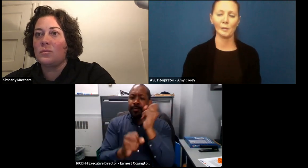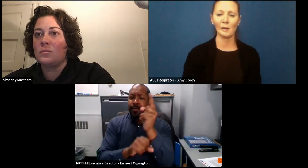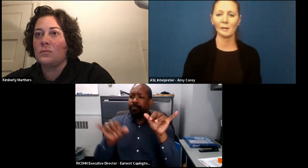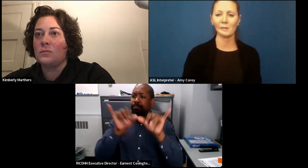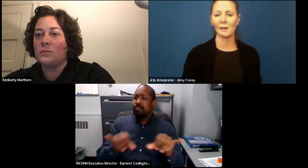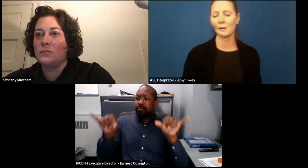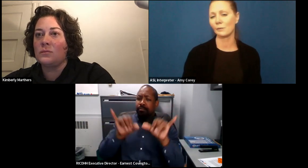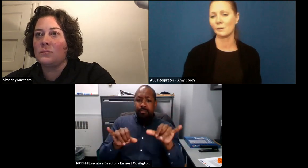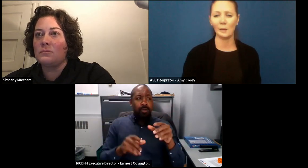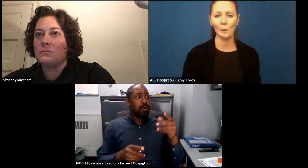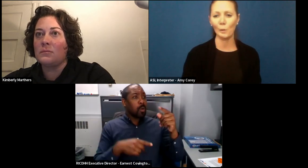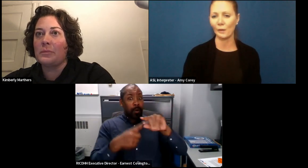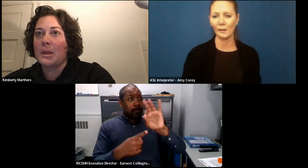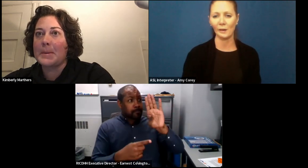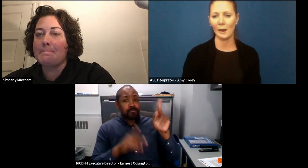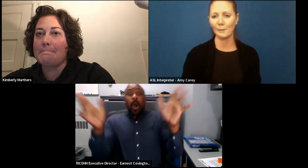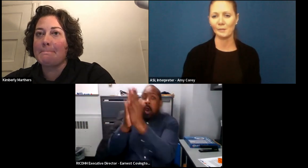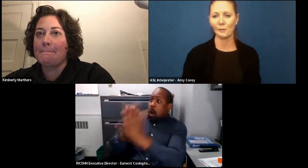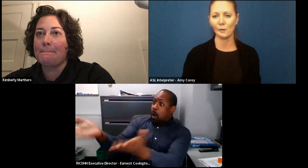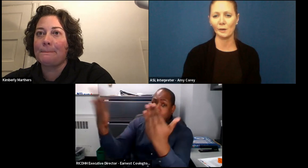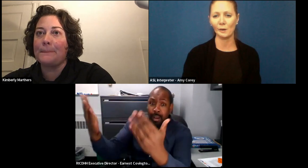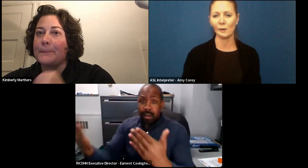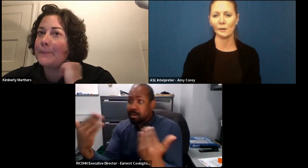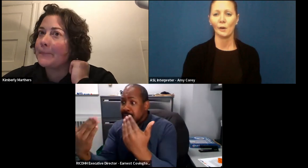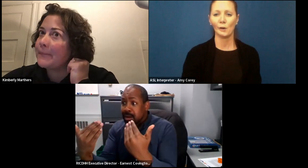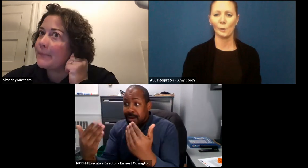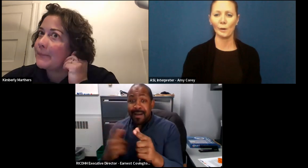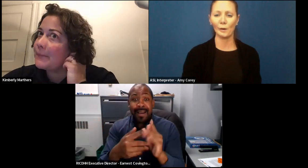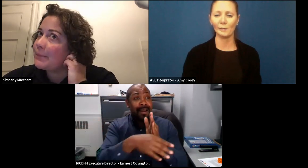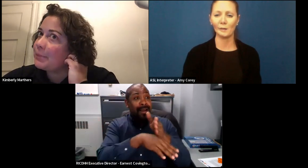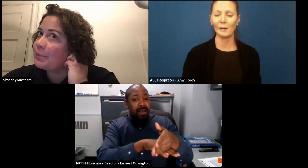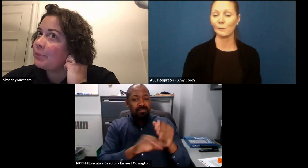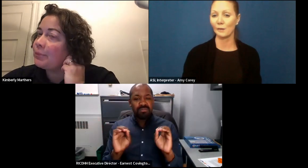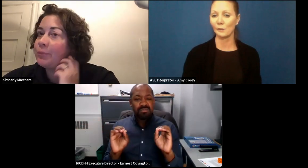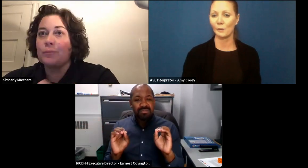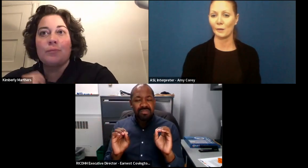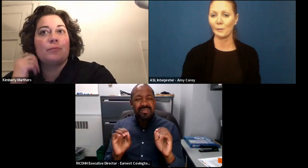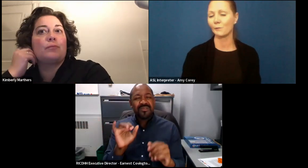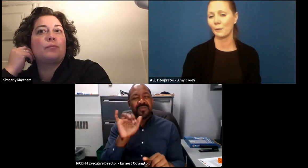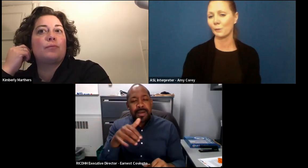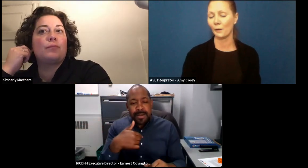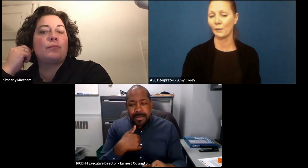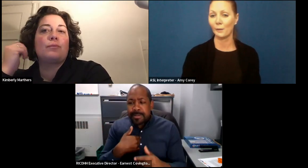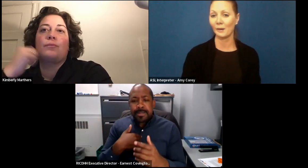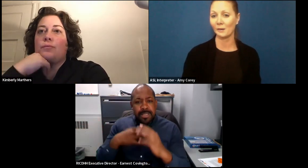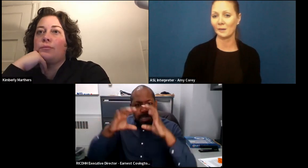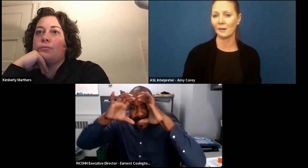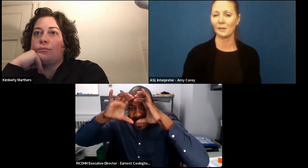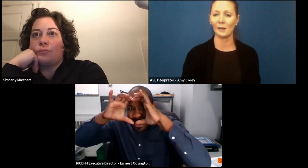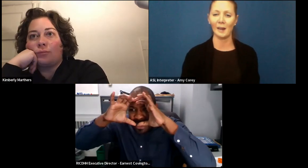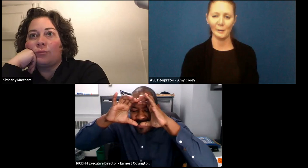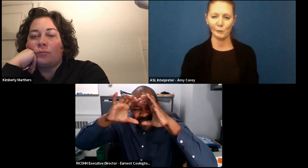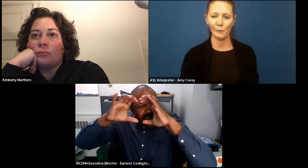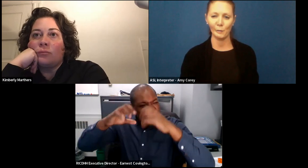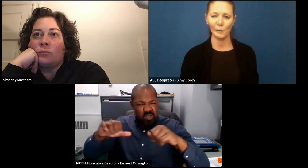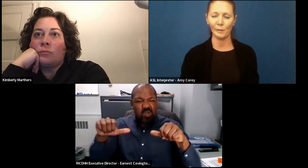Month is kind of the same old thing that happens every year. And, whereas on Facebook, in February, they may get excited. And